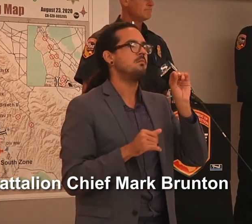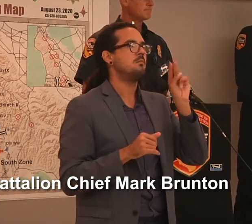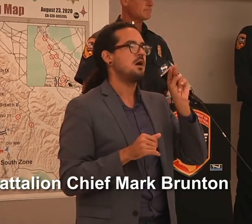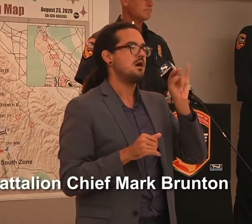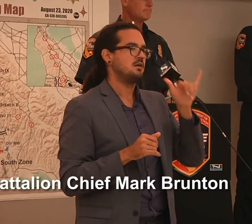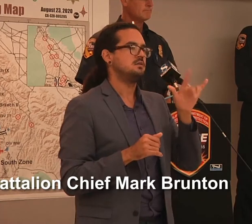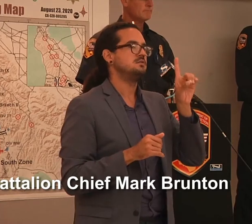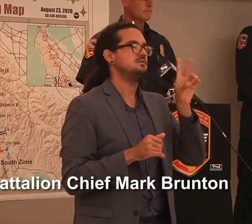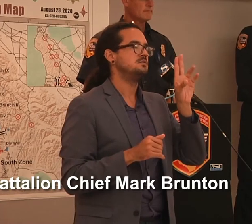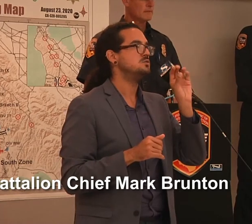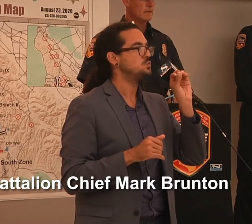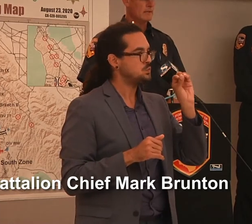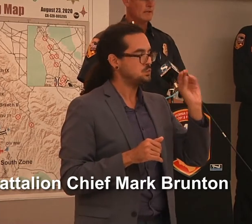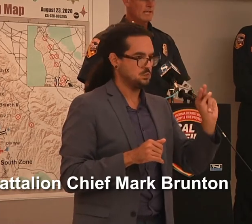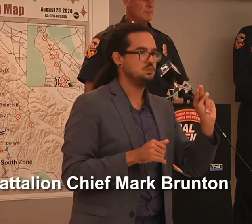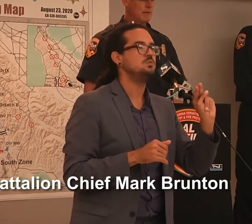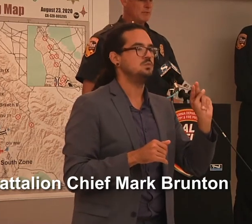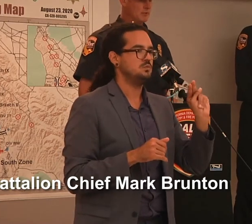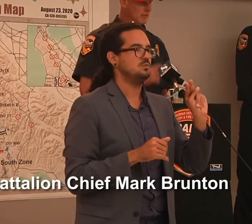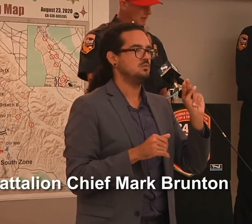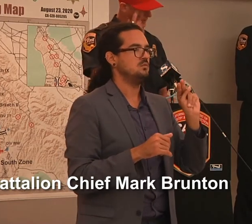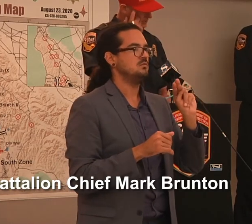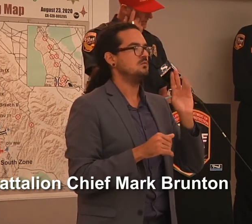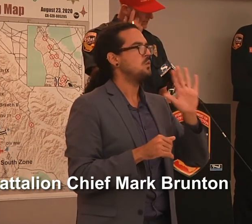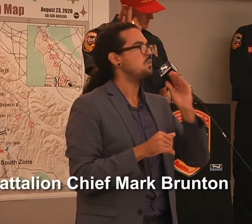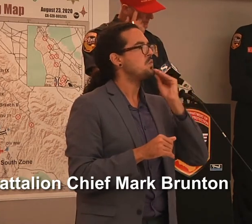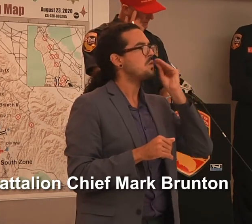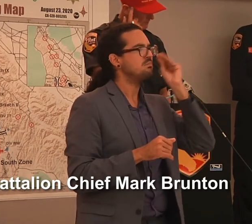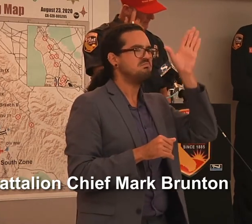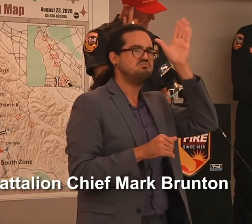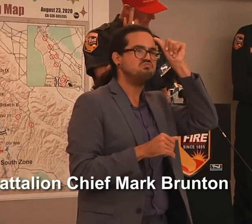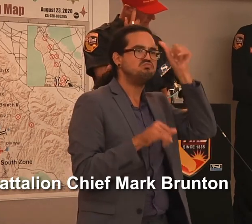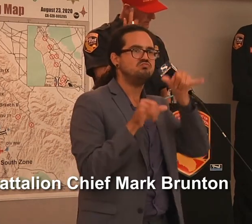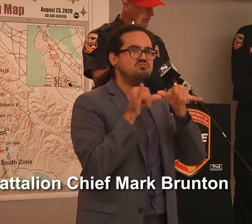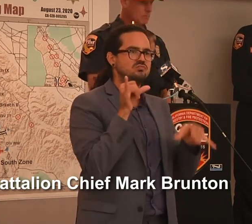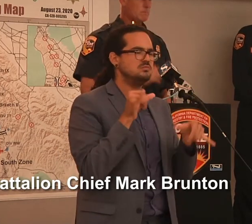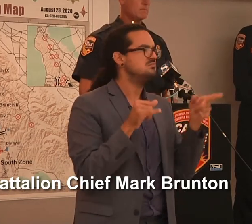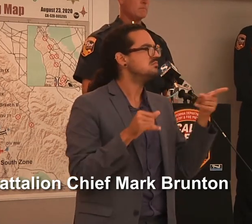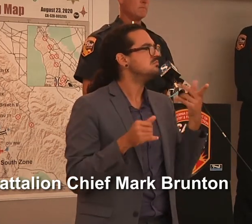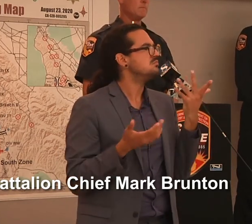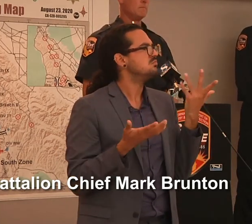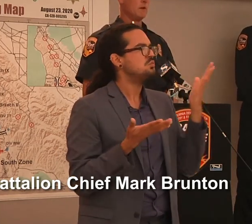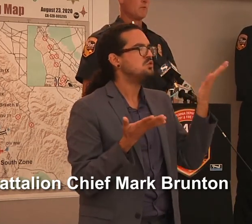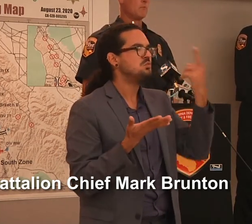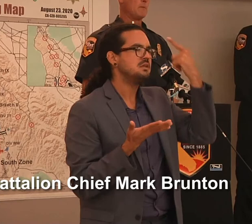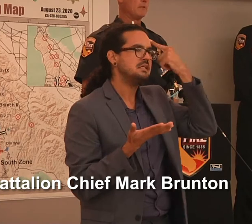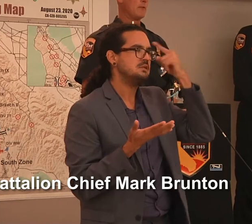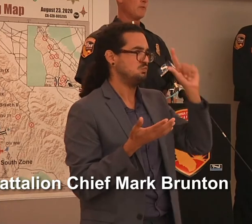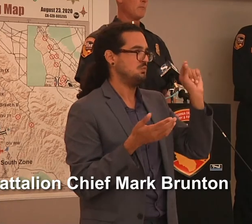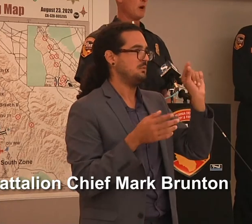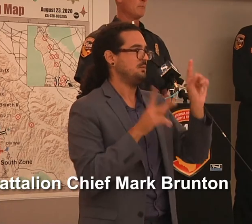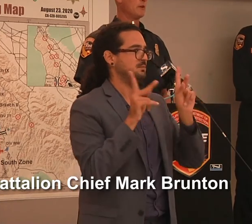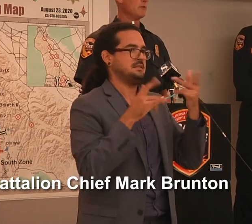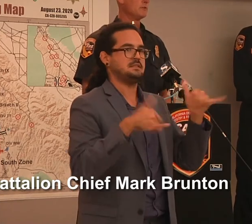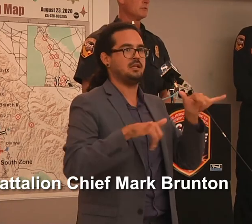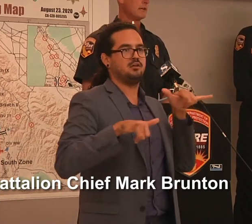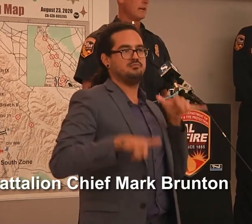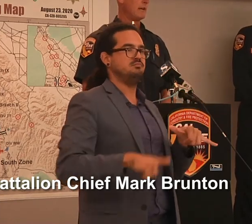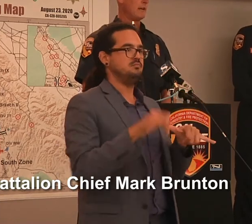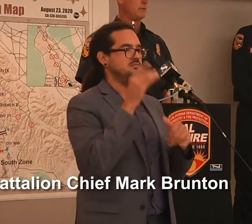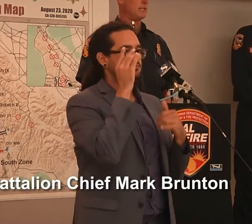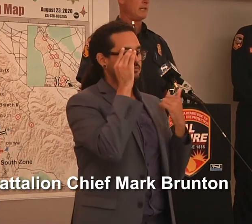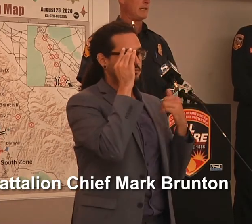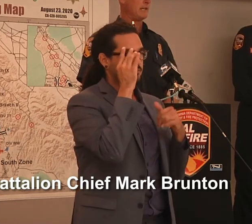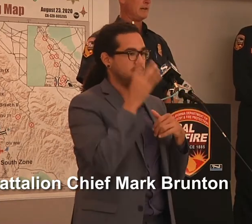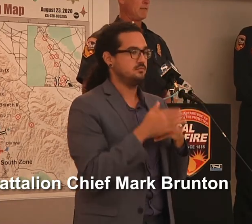What's your thoughts on these people? That's a bit of a challenge in the fact that, for people that are the property owners,